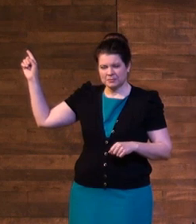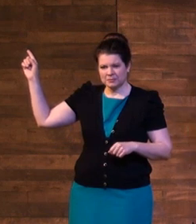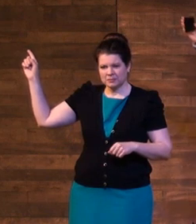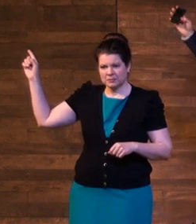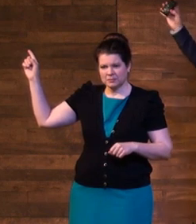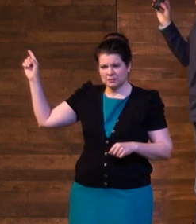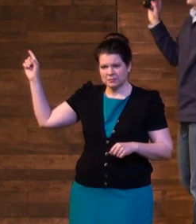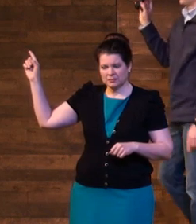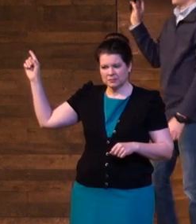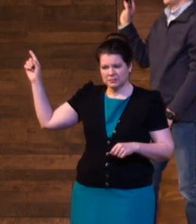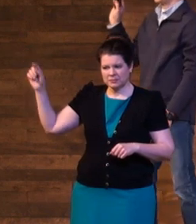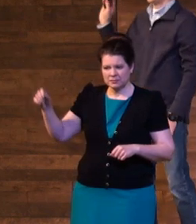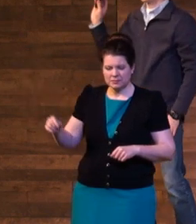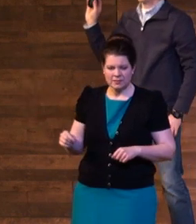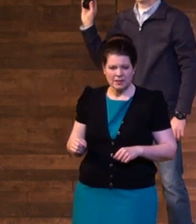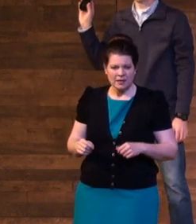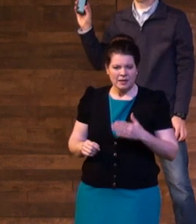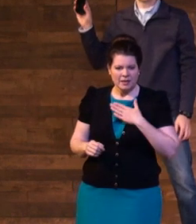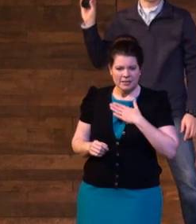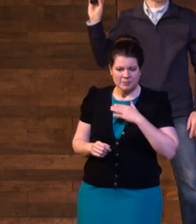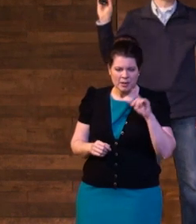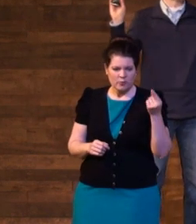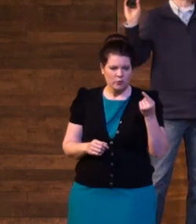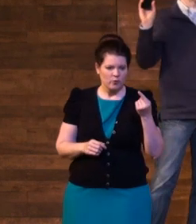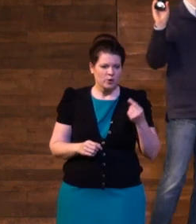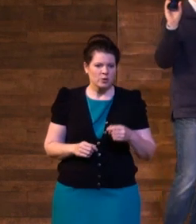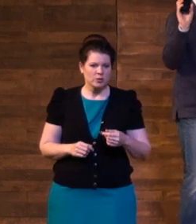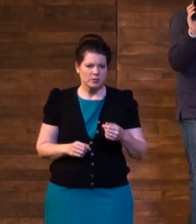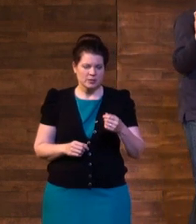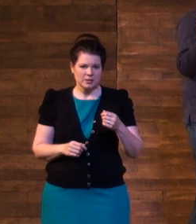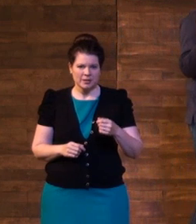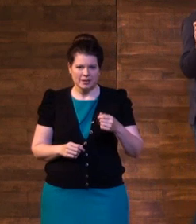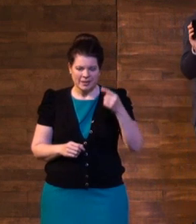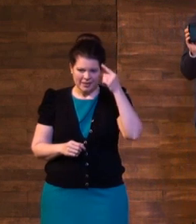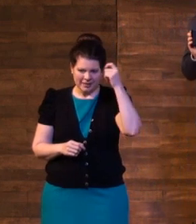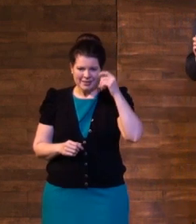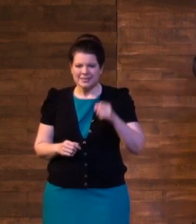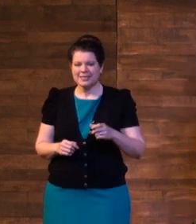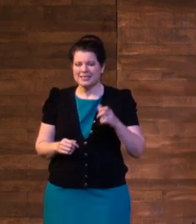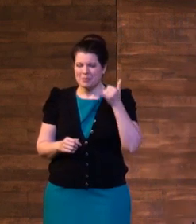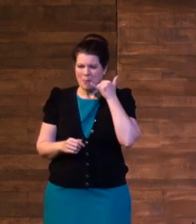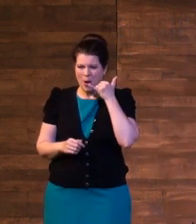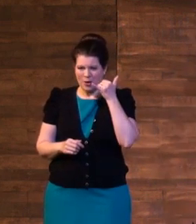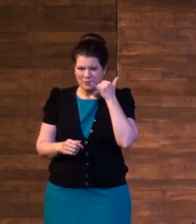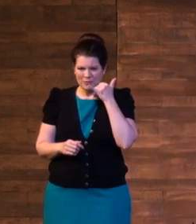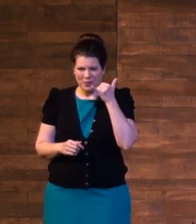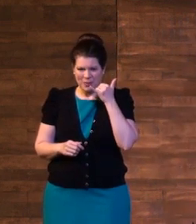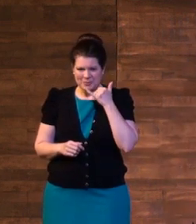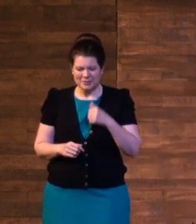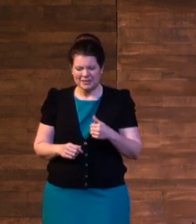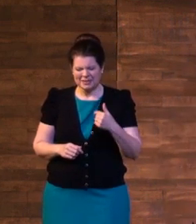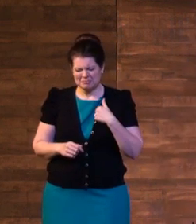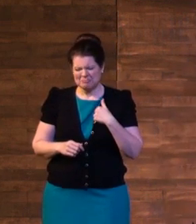See, this is my first smartphone. It's a Motorola Droid, not an iPhone, because I'm in a lower tax bracket.